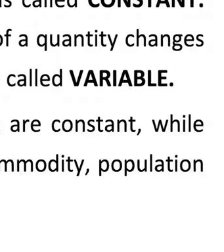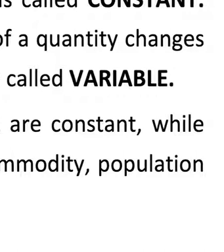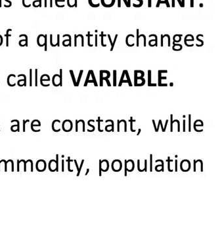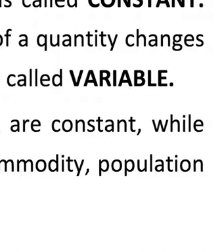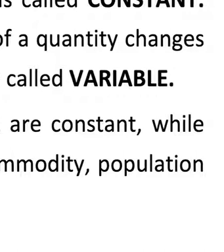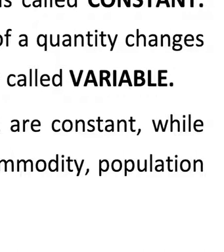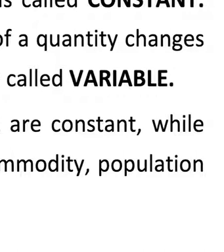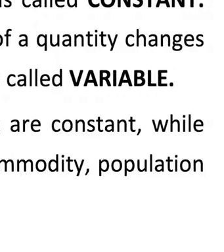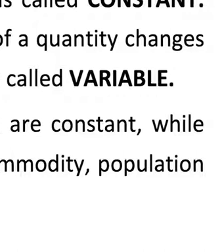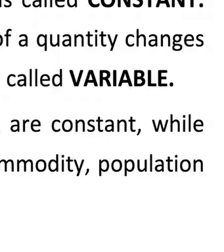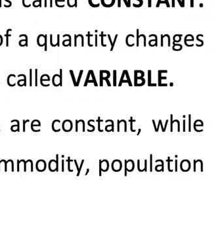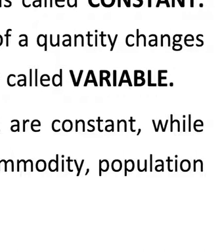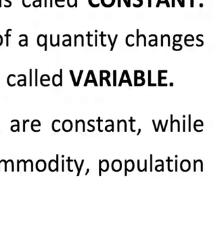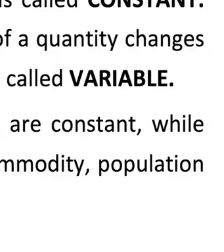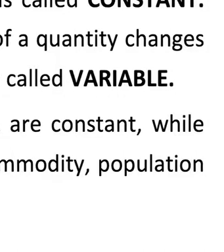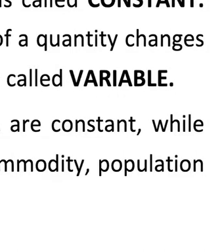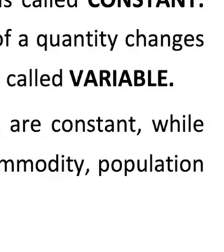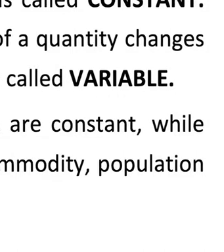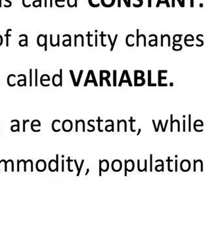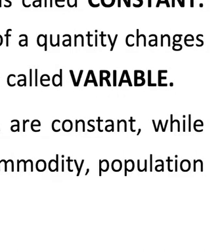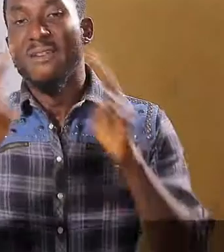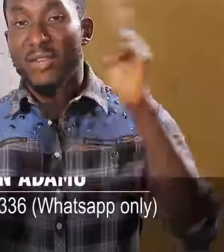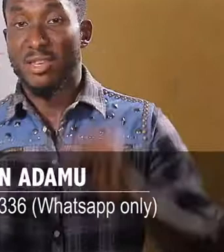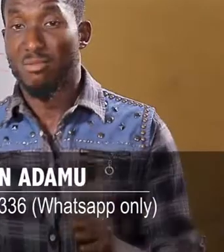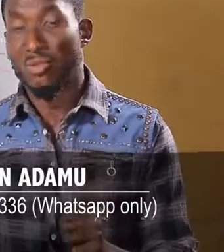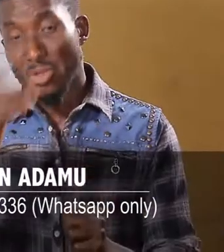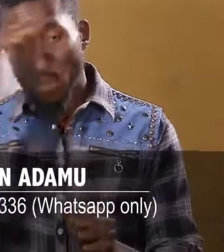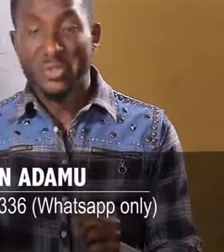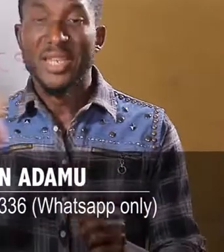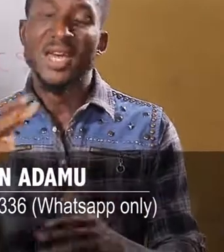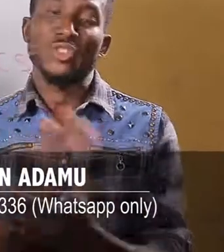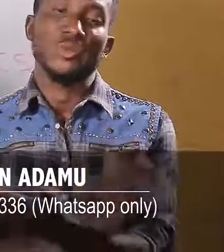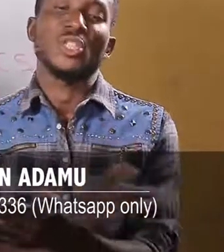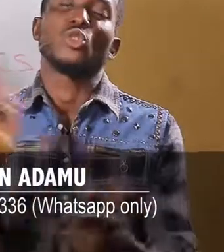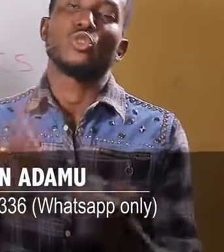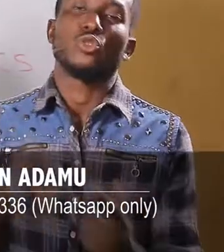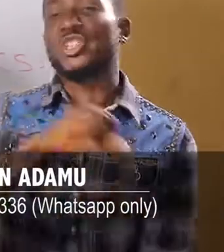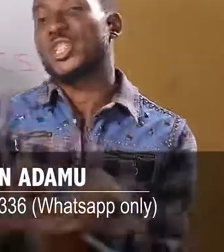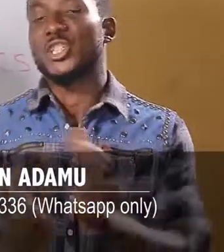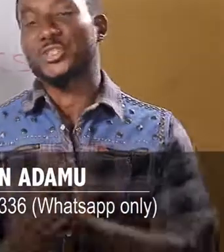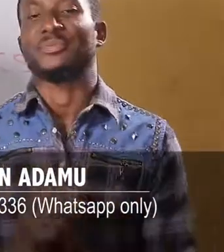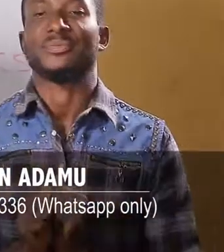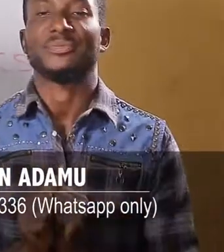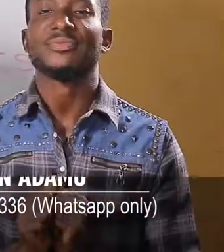of a town, these are variables because they are subject to change.